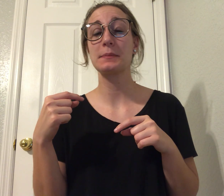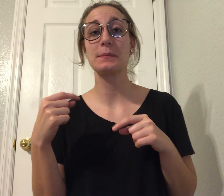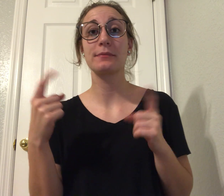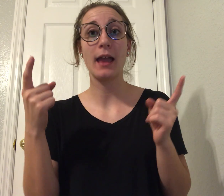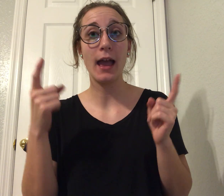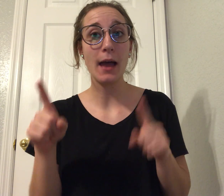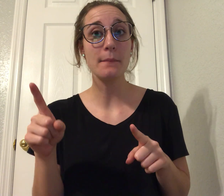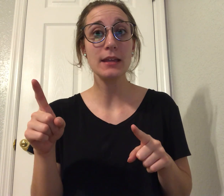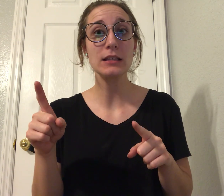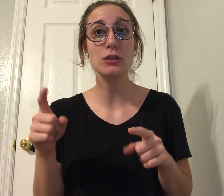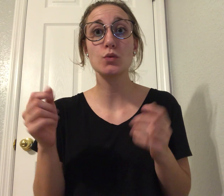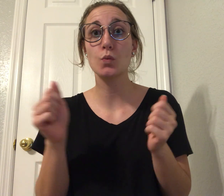lot